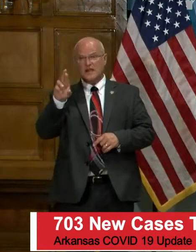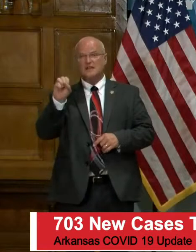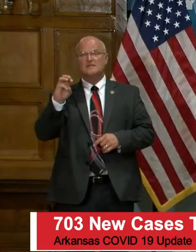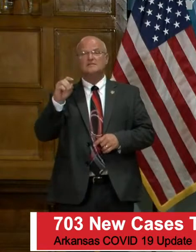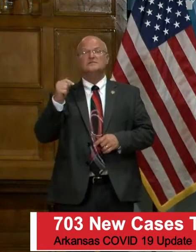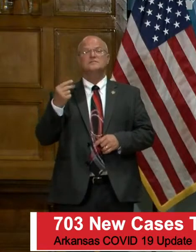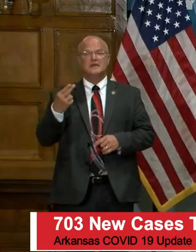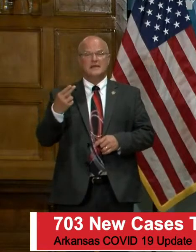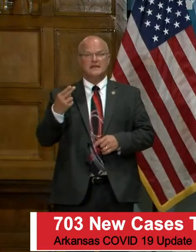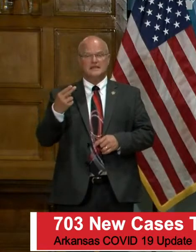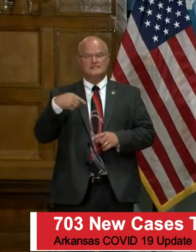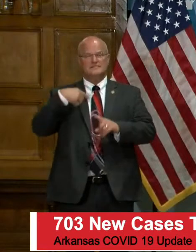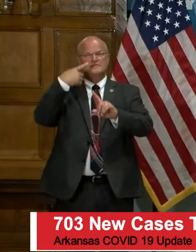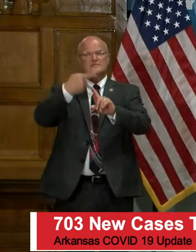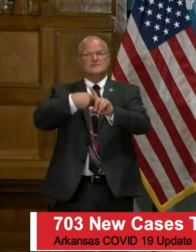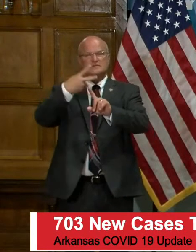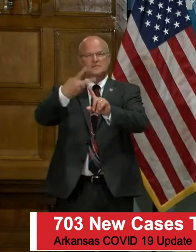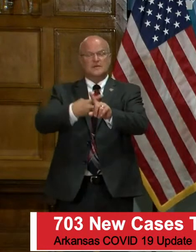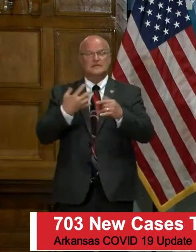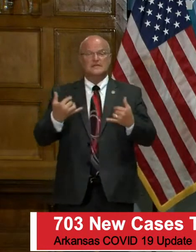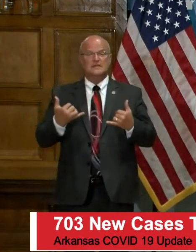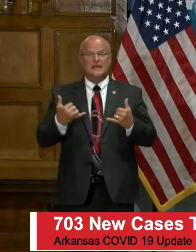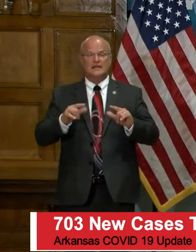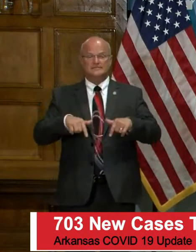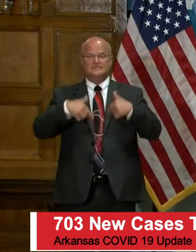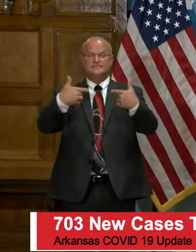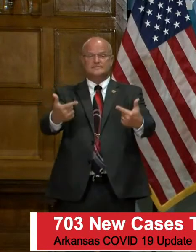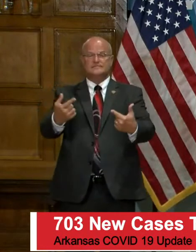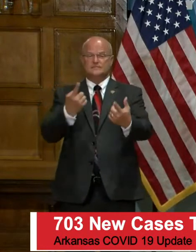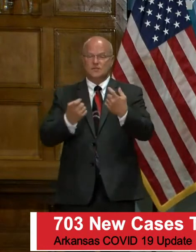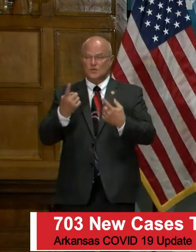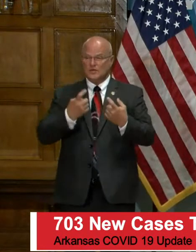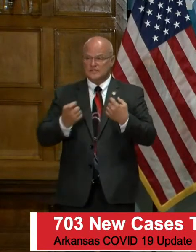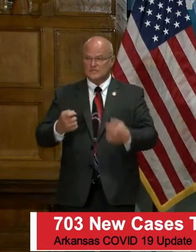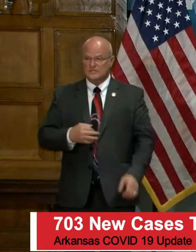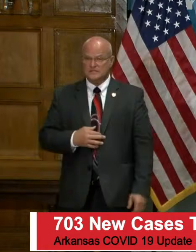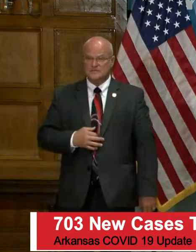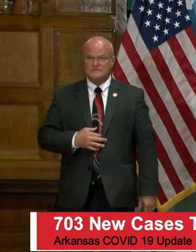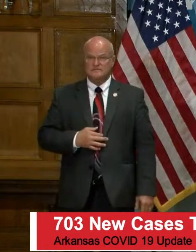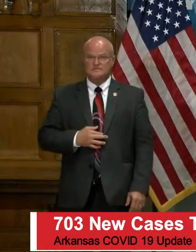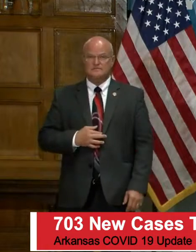Smith in the coming months. With that, we'll be happy to take any questions.